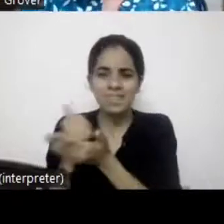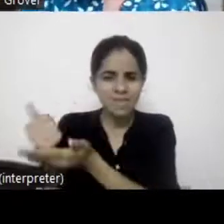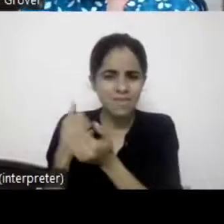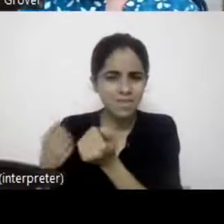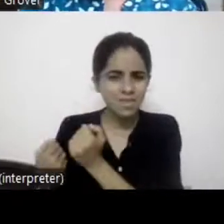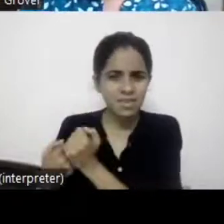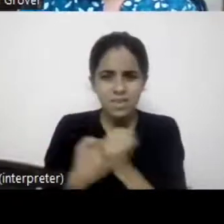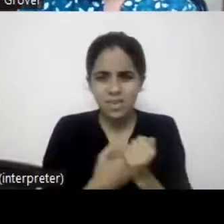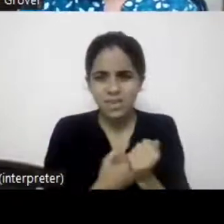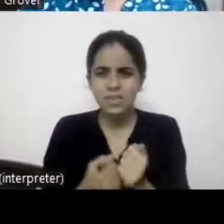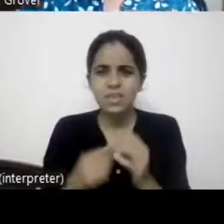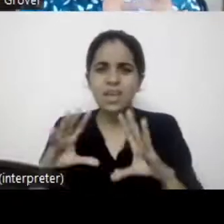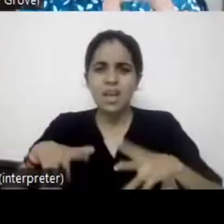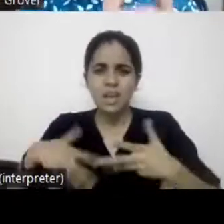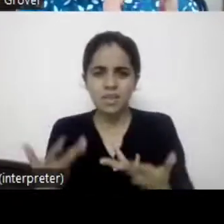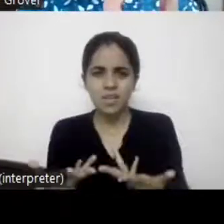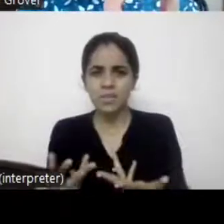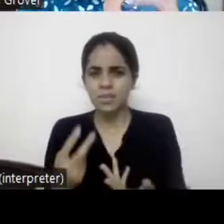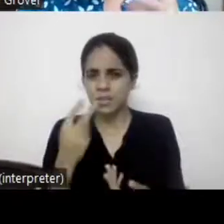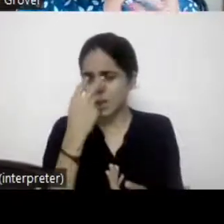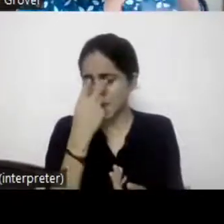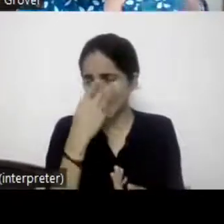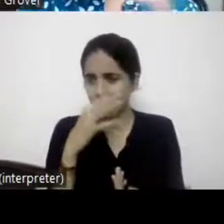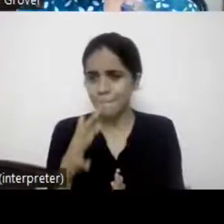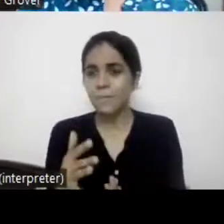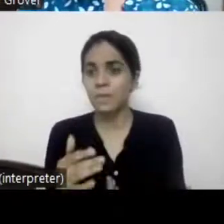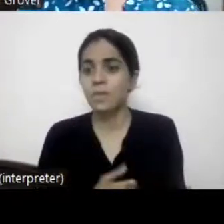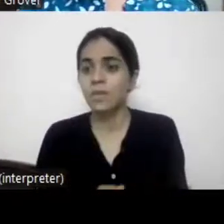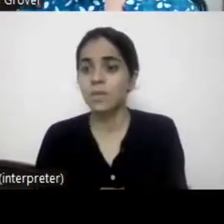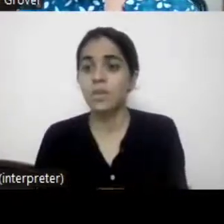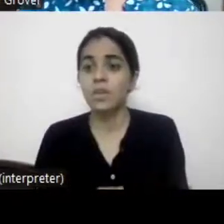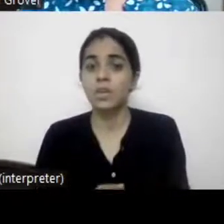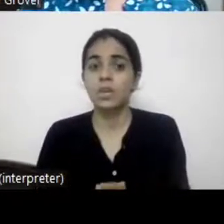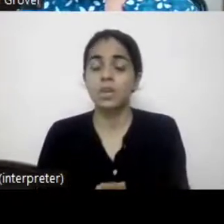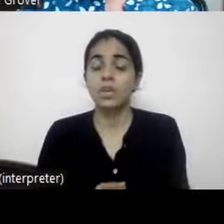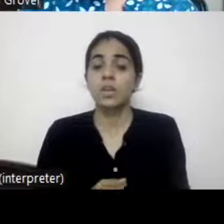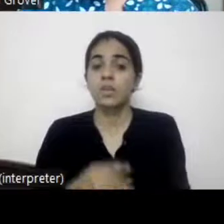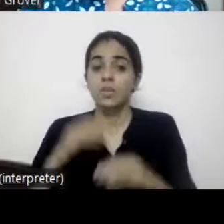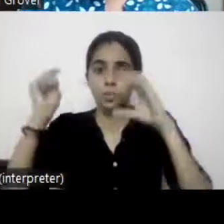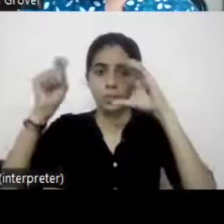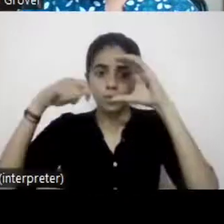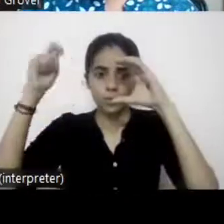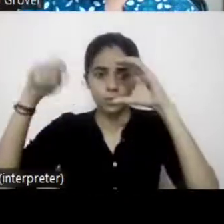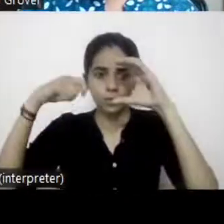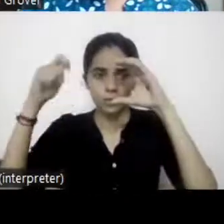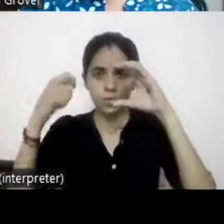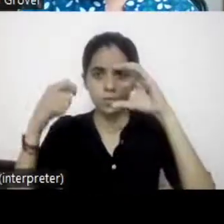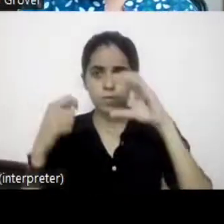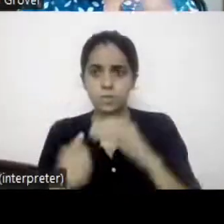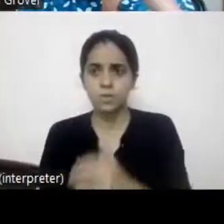woman getting cured of her blindness. But there are also films, just a second. Yeah, so there's